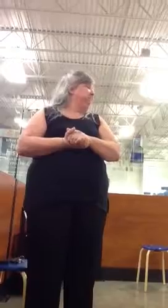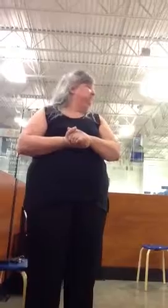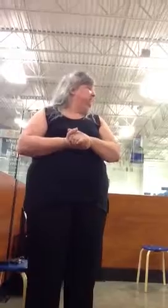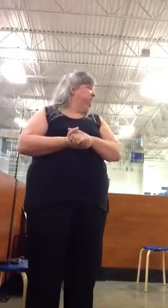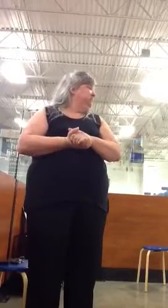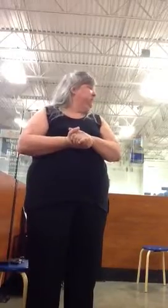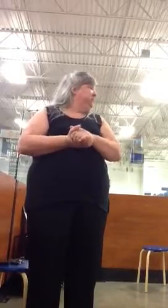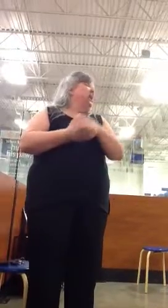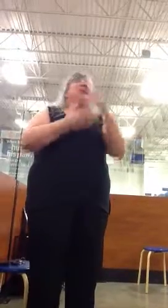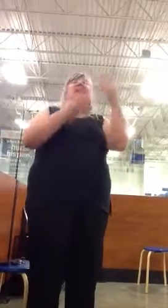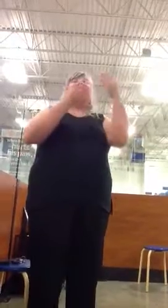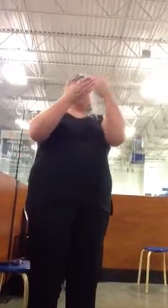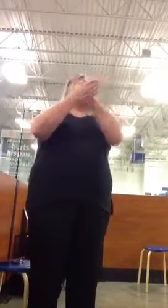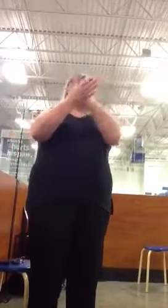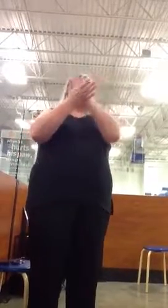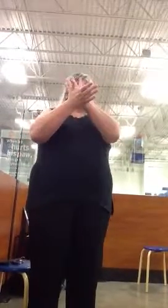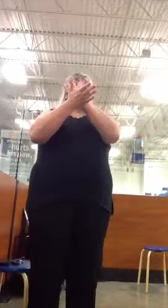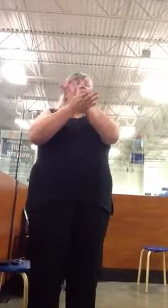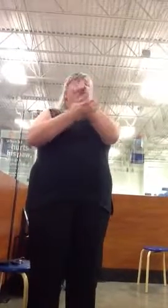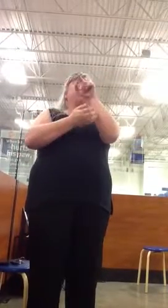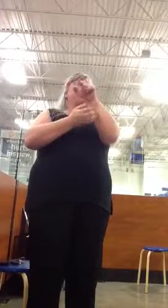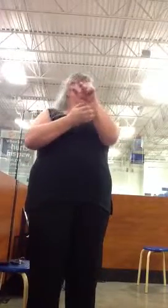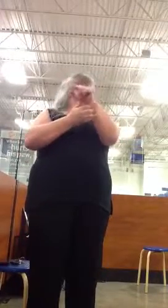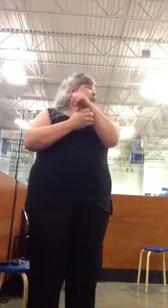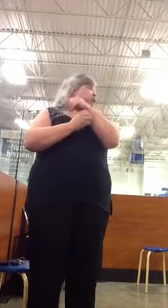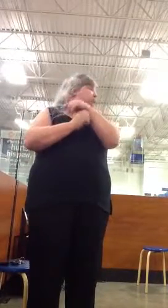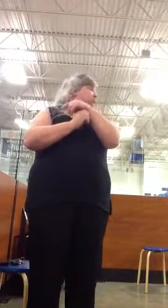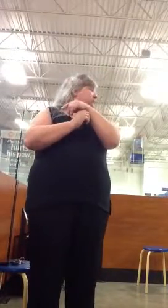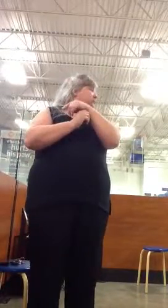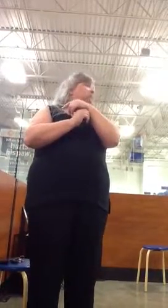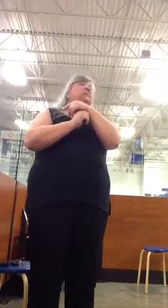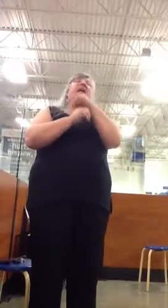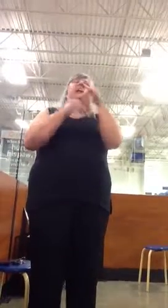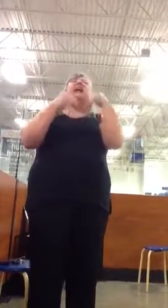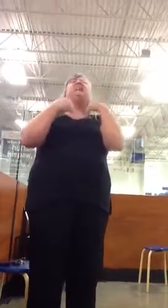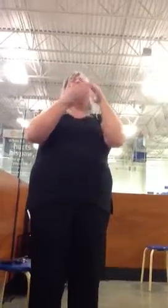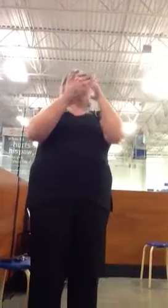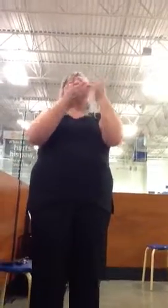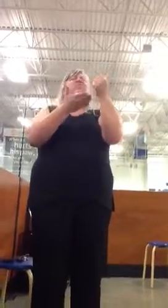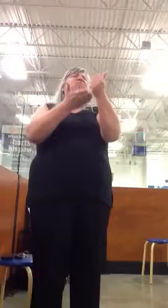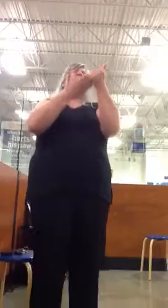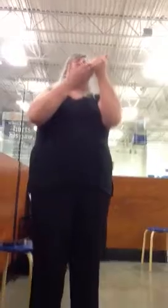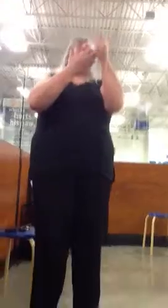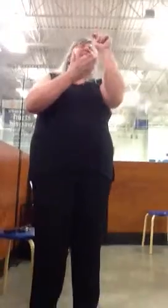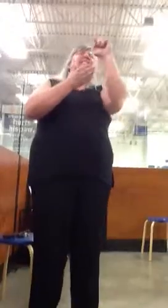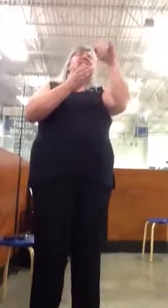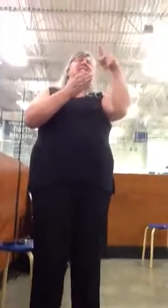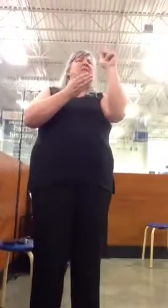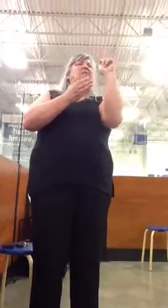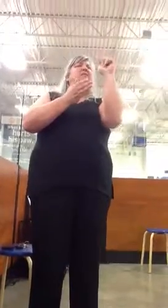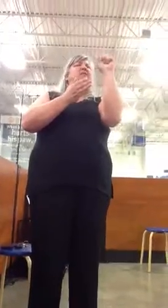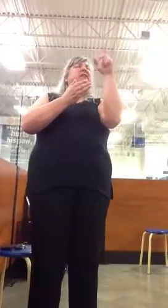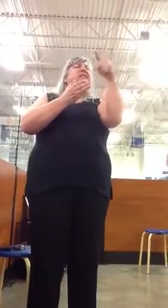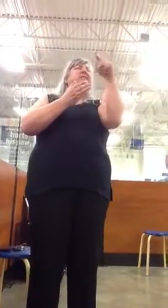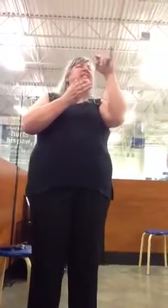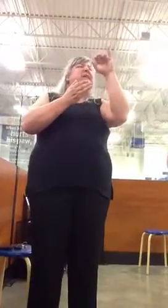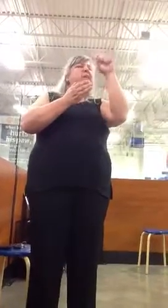Now right behind that is paper on potty training. Are all of our dogs potty trained?